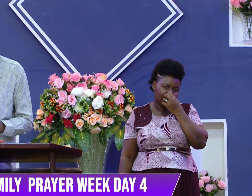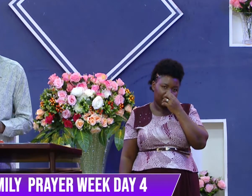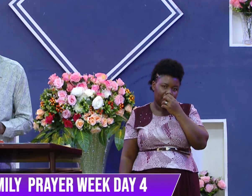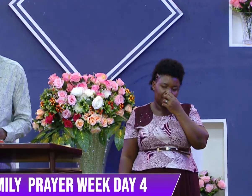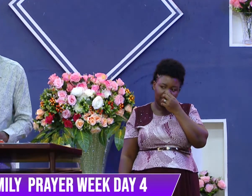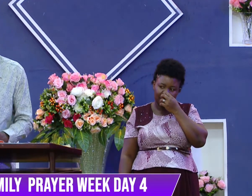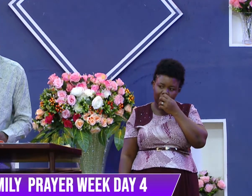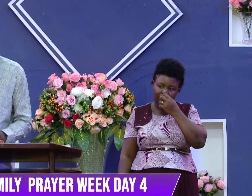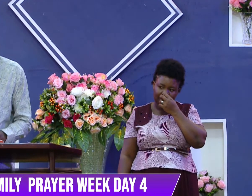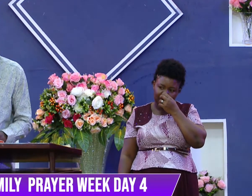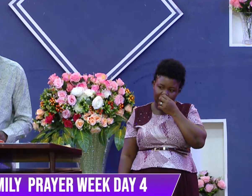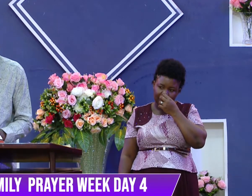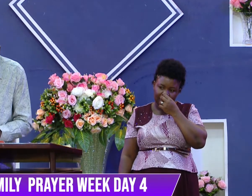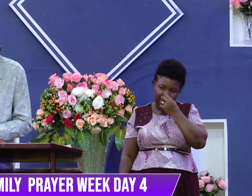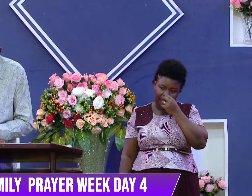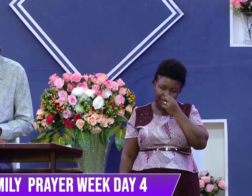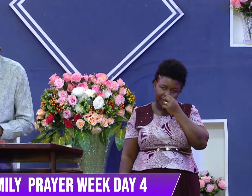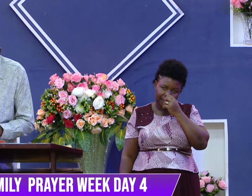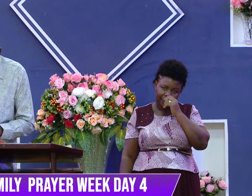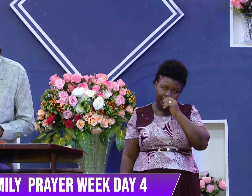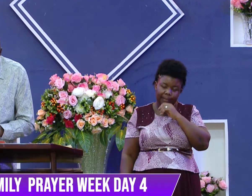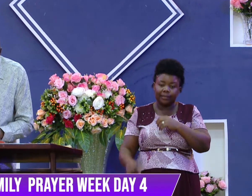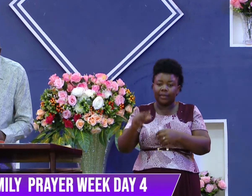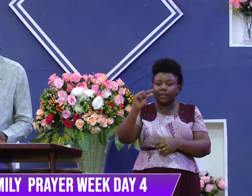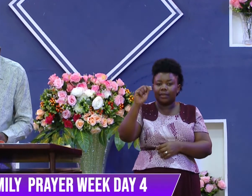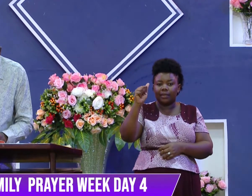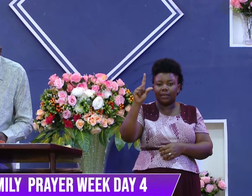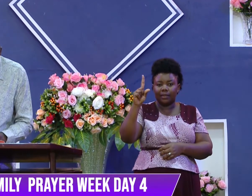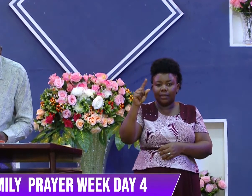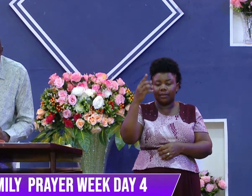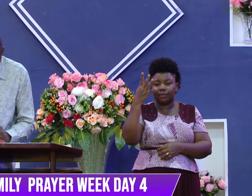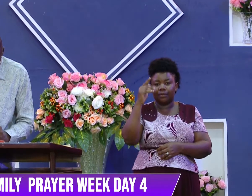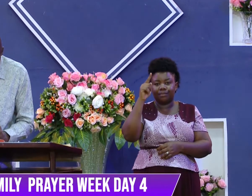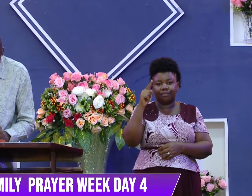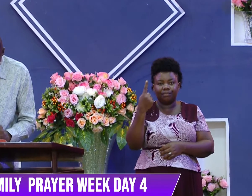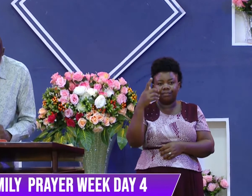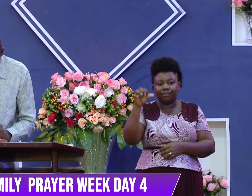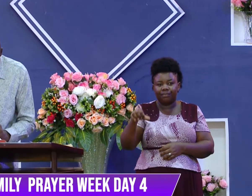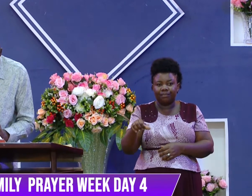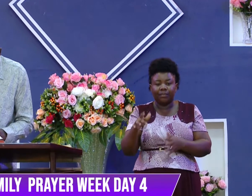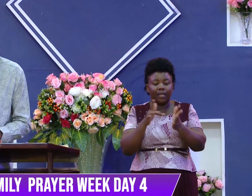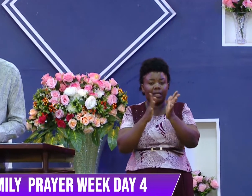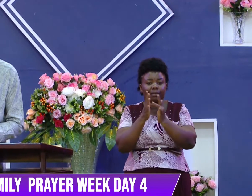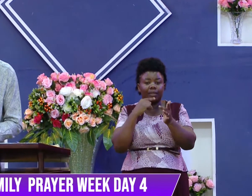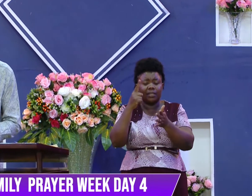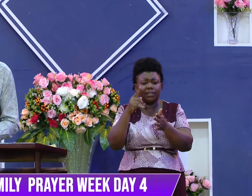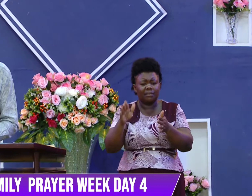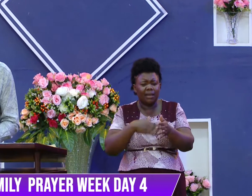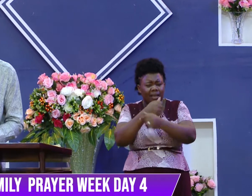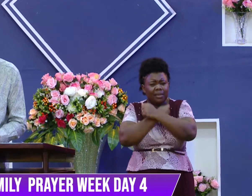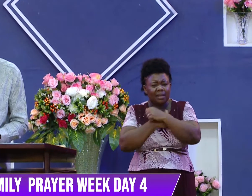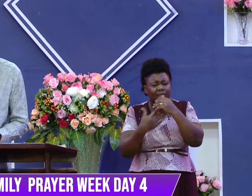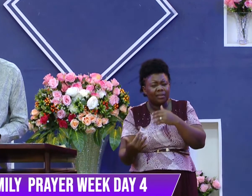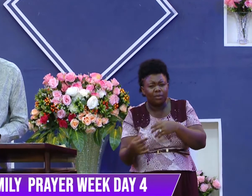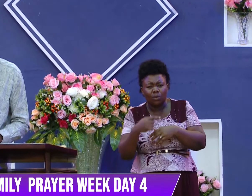Galatians 4:16. No, 19. Galatians 4:19. The Bible said, that my dear children, for whom